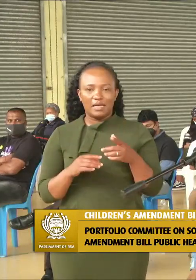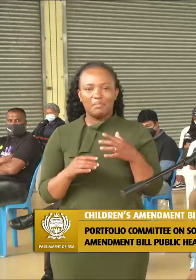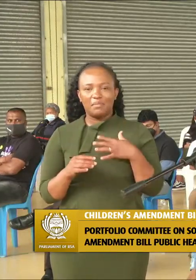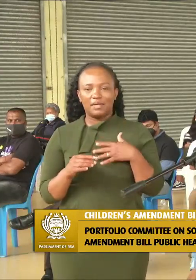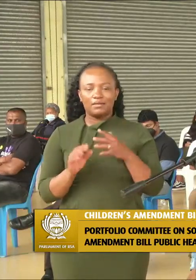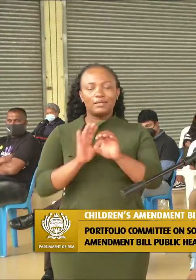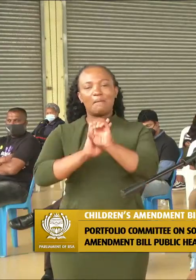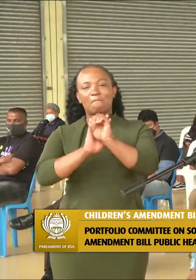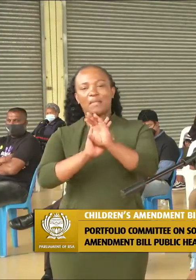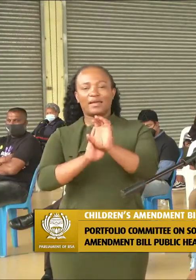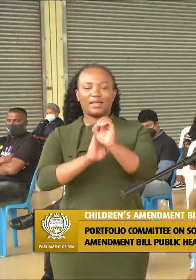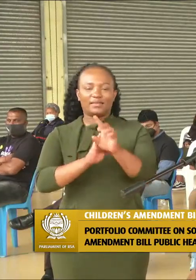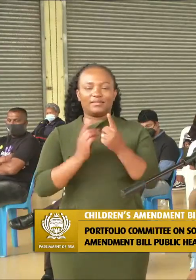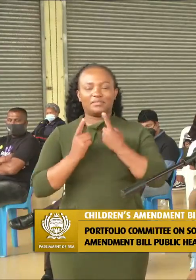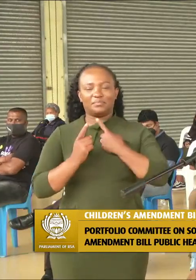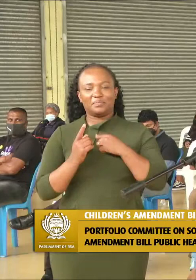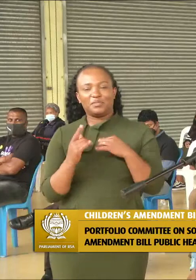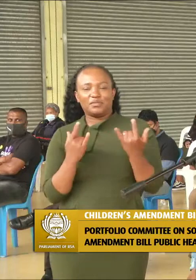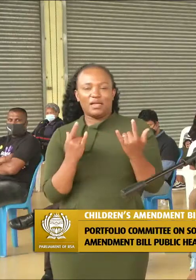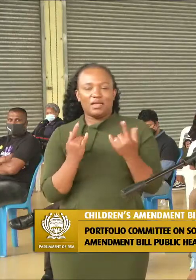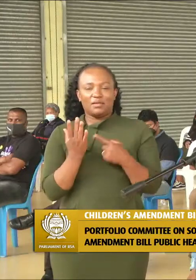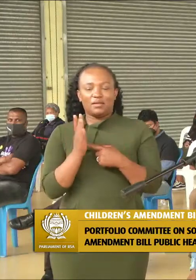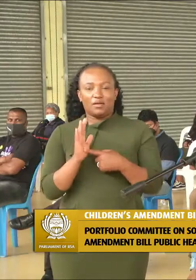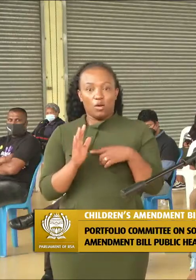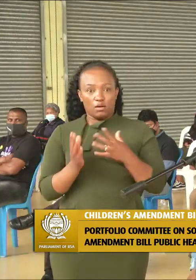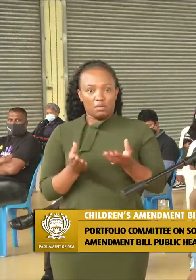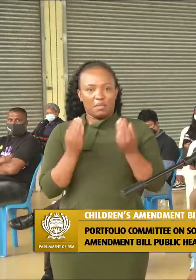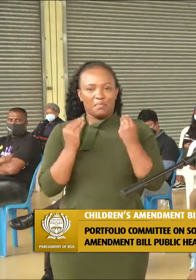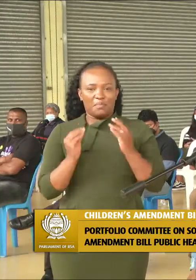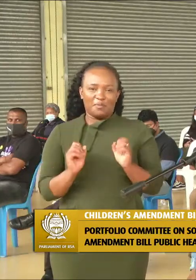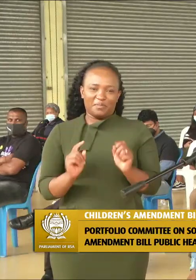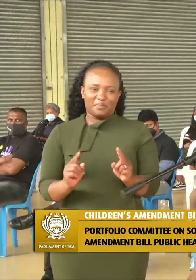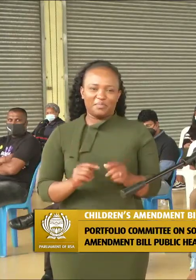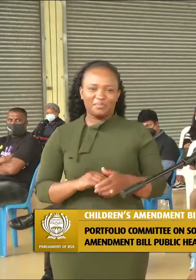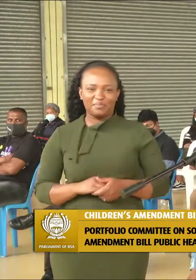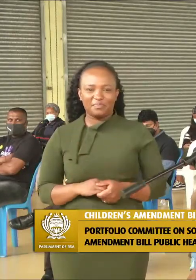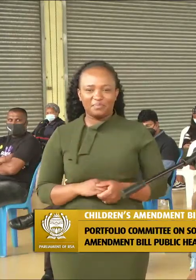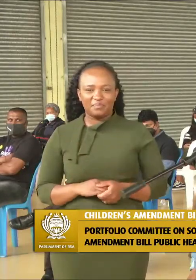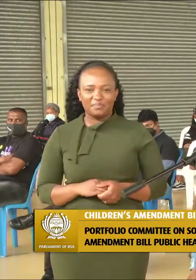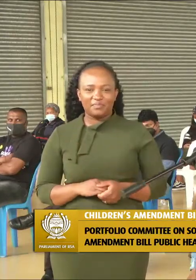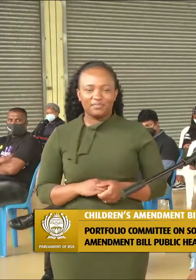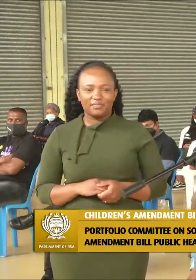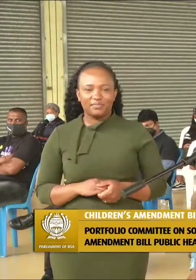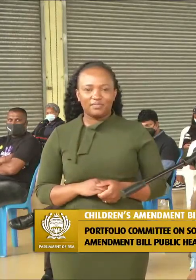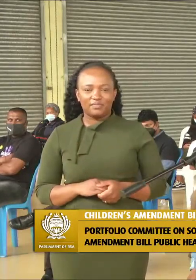through you ukuthi ngoba sengithola ithuba. I'm going to have